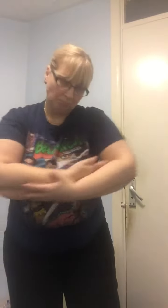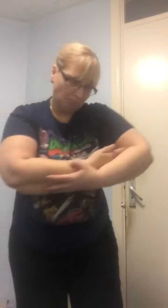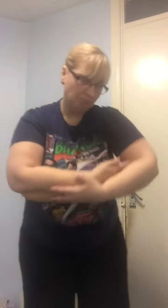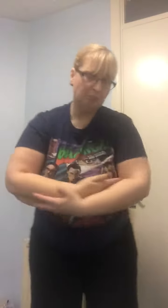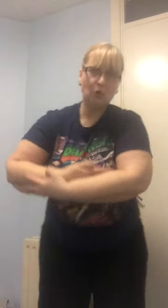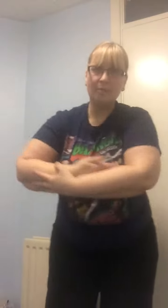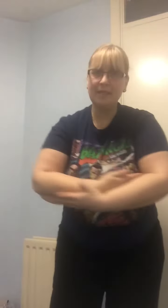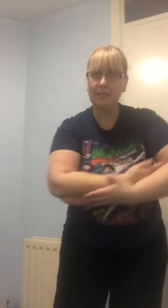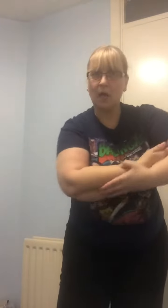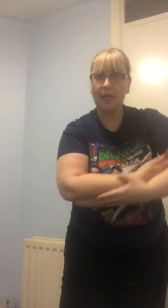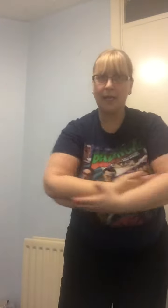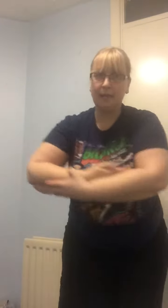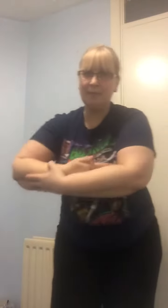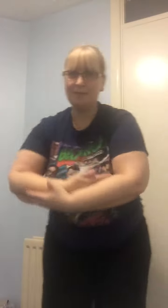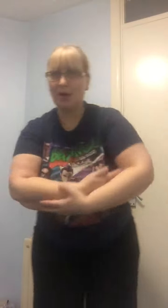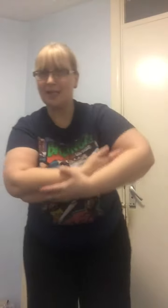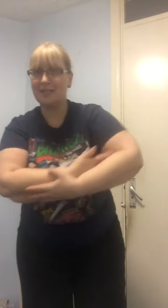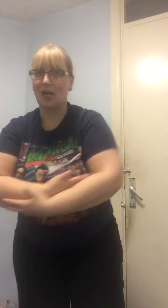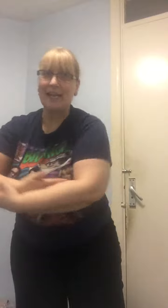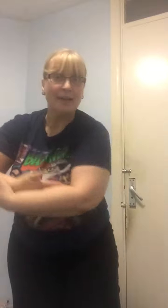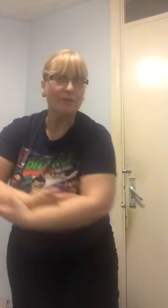Oh, Miss Polly. Miss Polly's dolly-ing them.